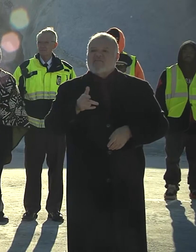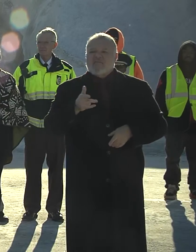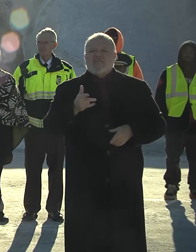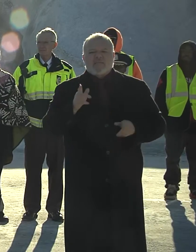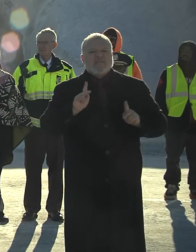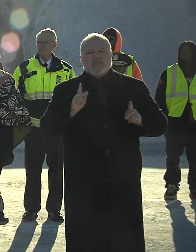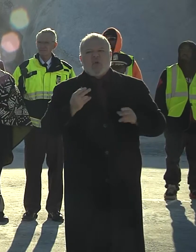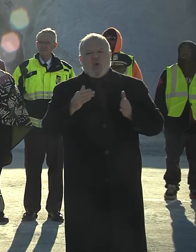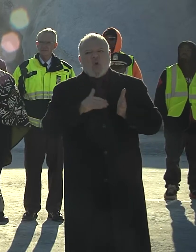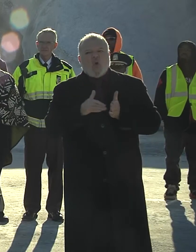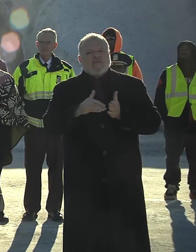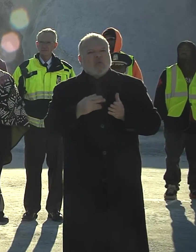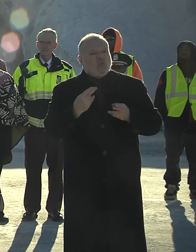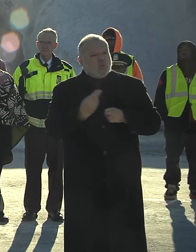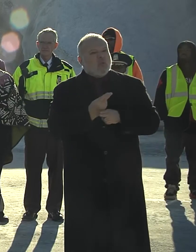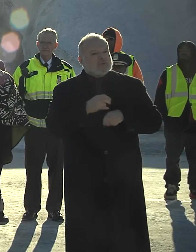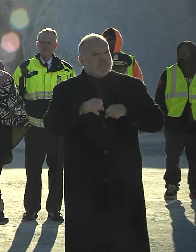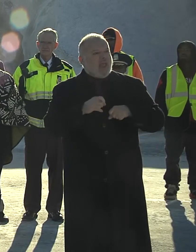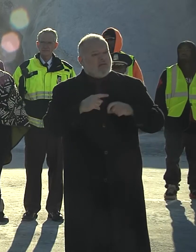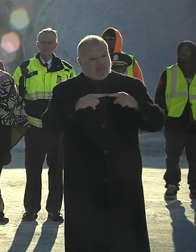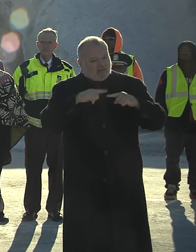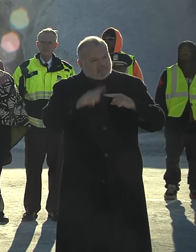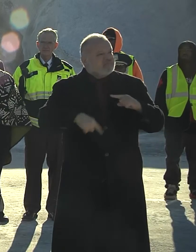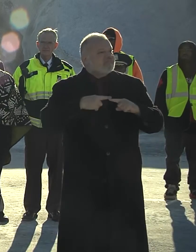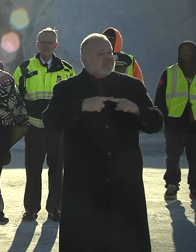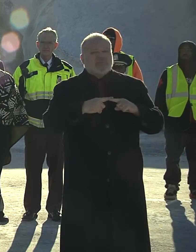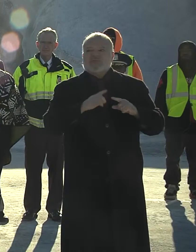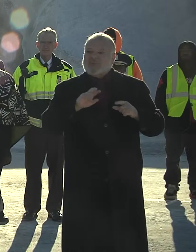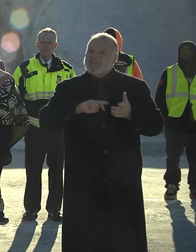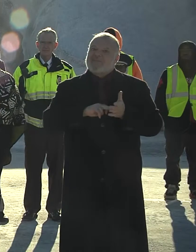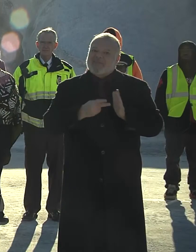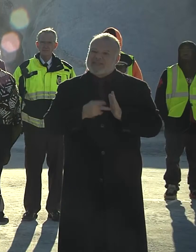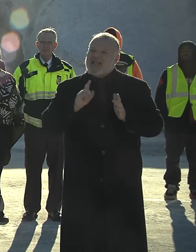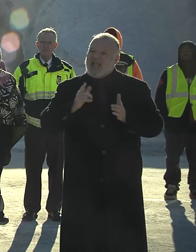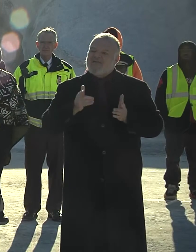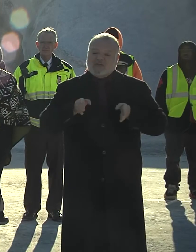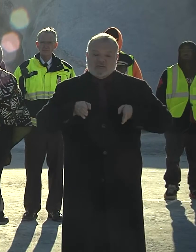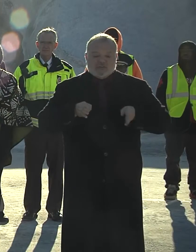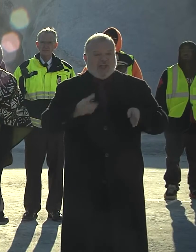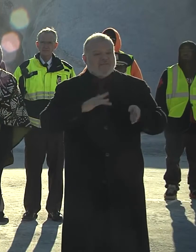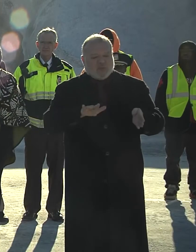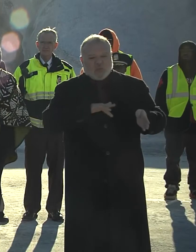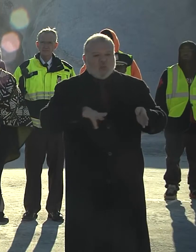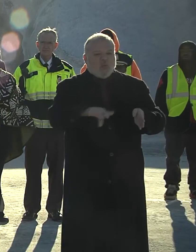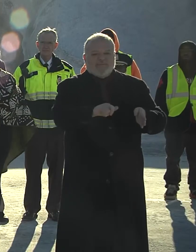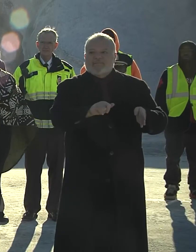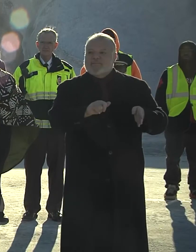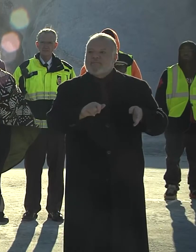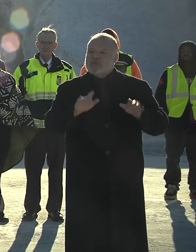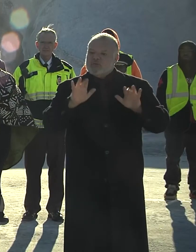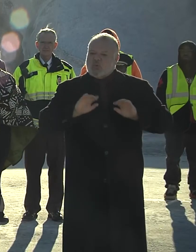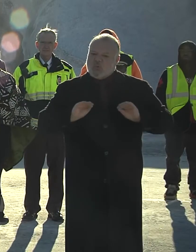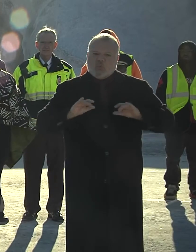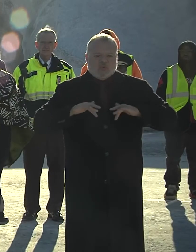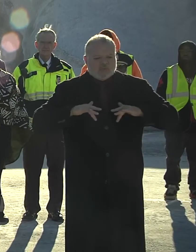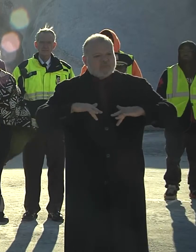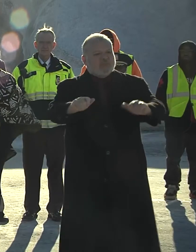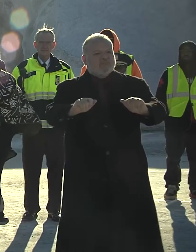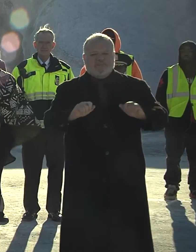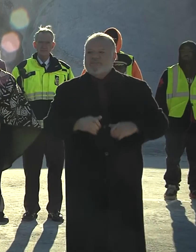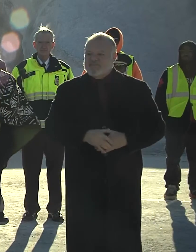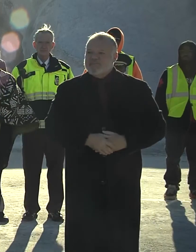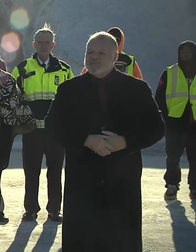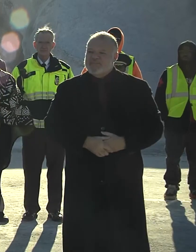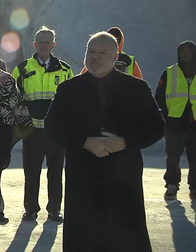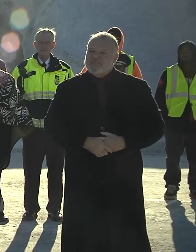lanes clear is part of our mission to ensure that our whole transportation system works no matter the weather. We know